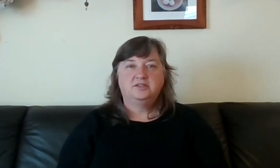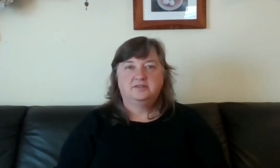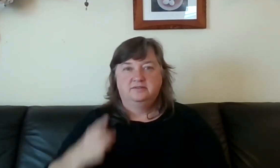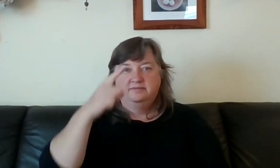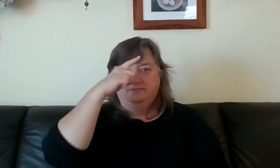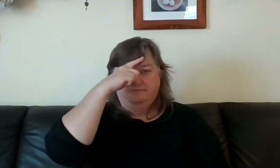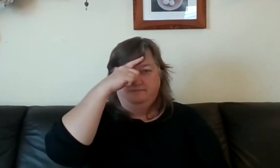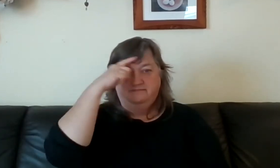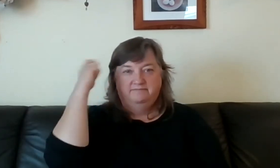because